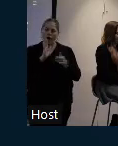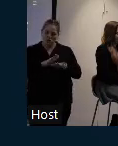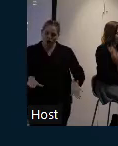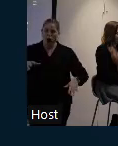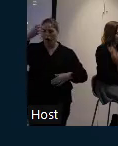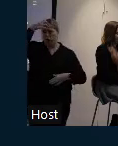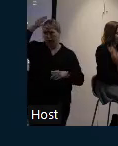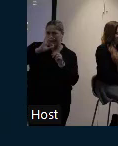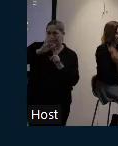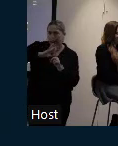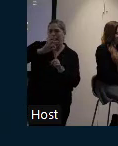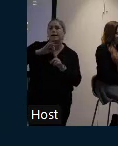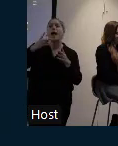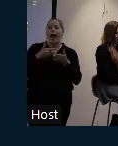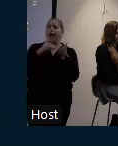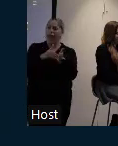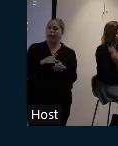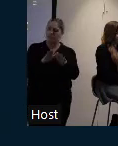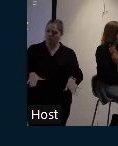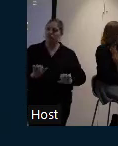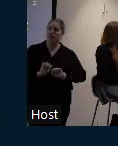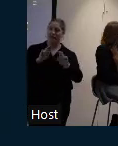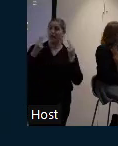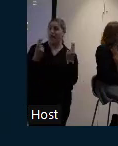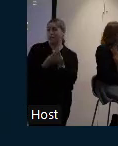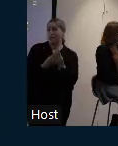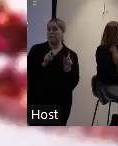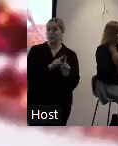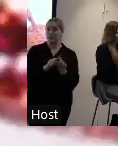families. Okay, so now I'll hand over to Dr. Shrujna Patel.